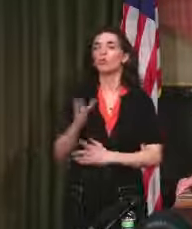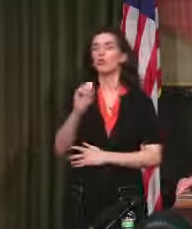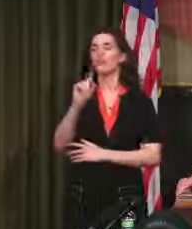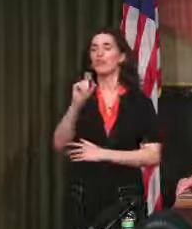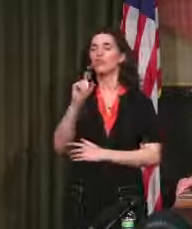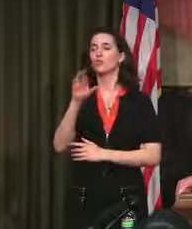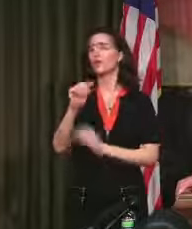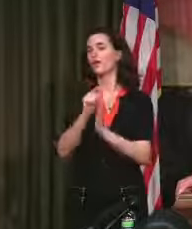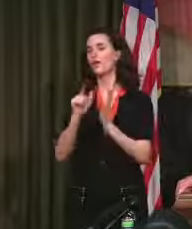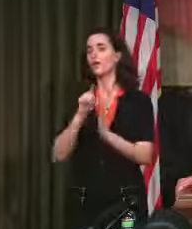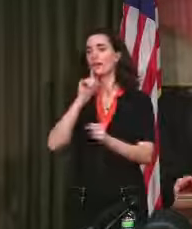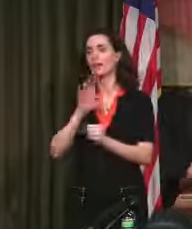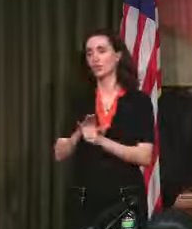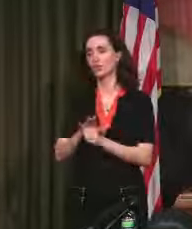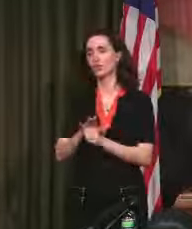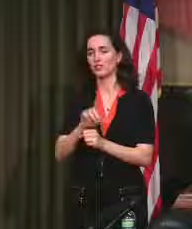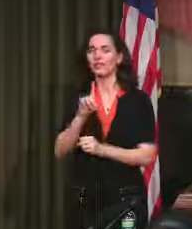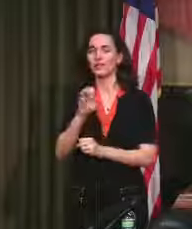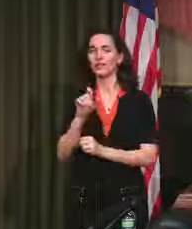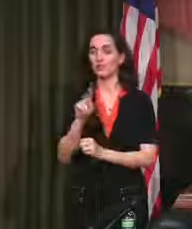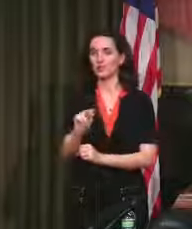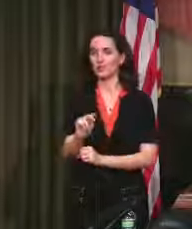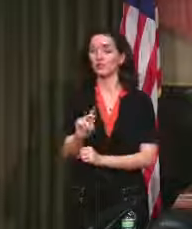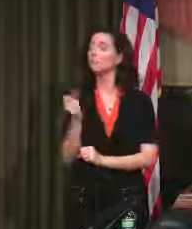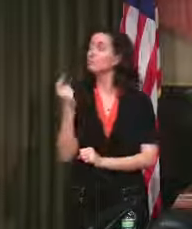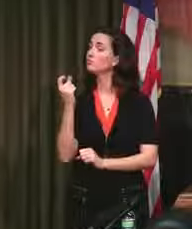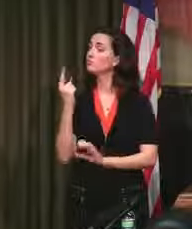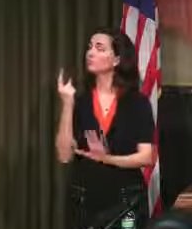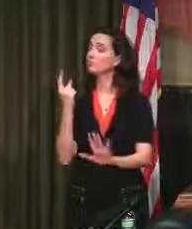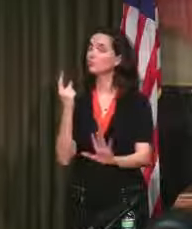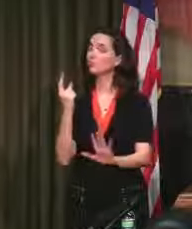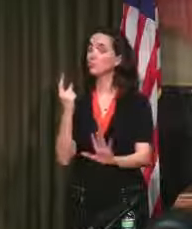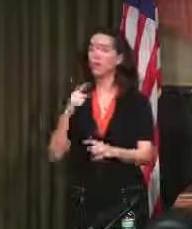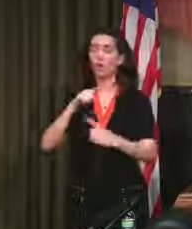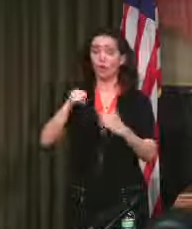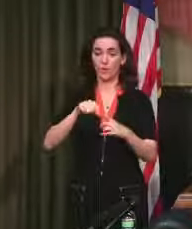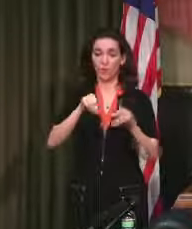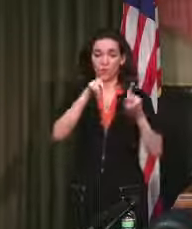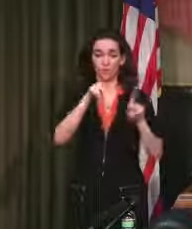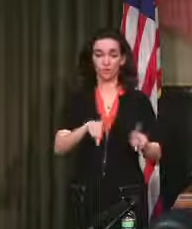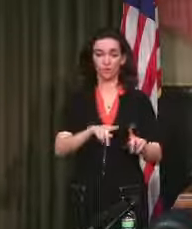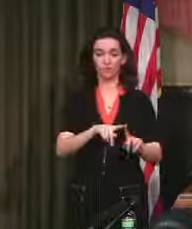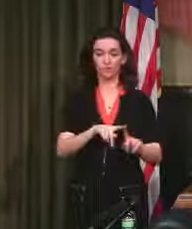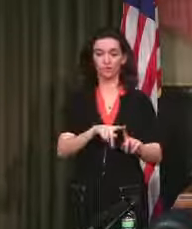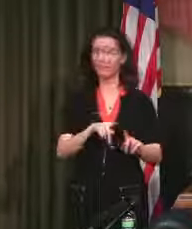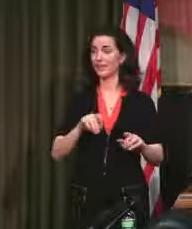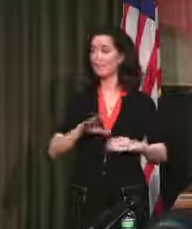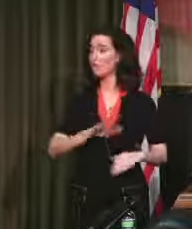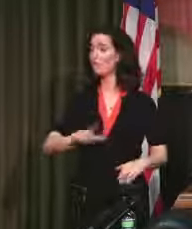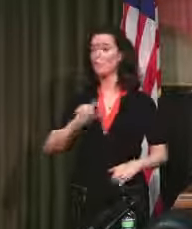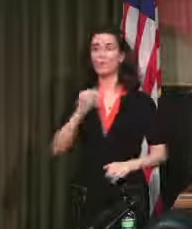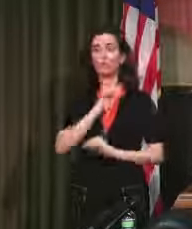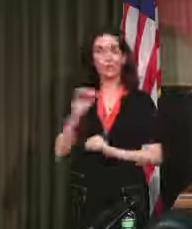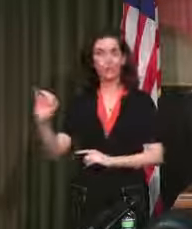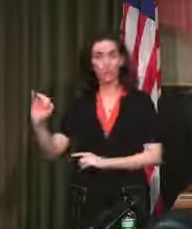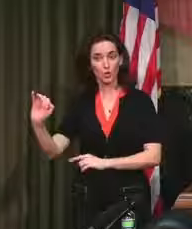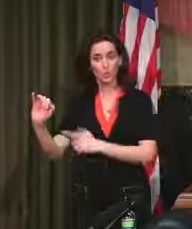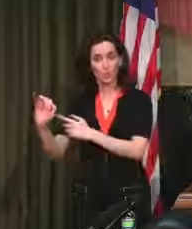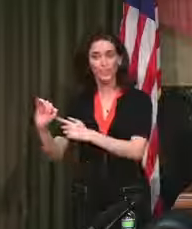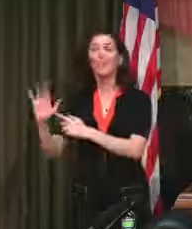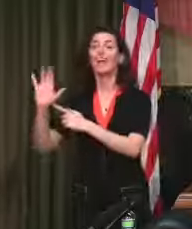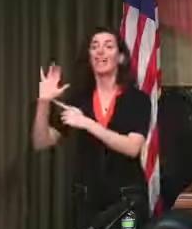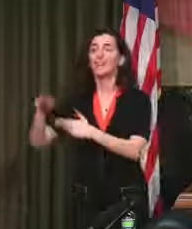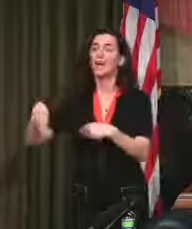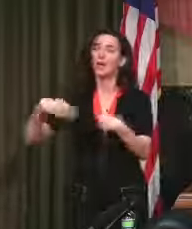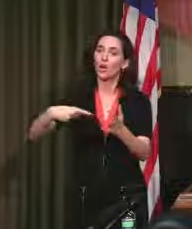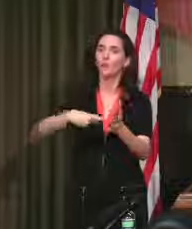dedications. However, when someone is uninsured in Louisiana, it creates a